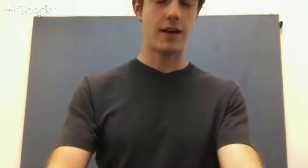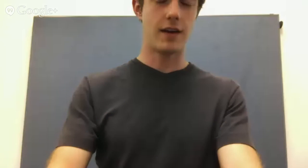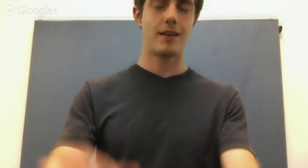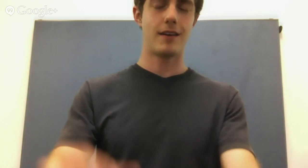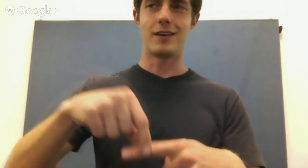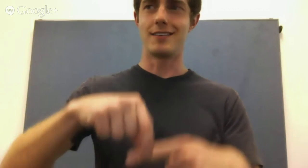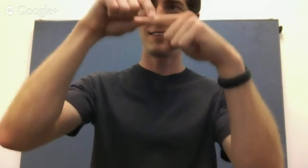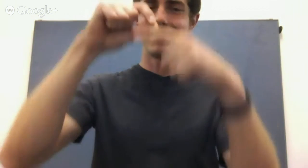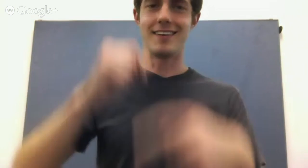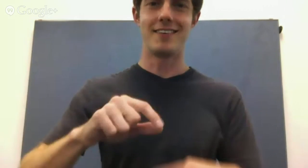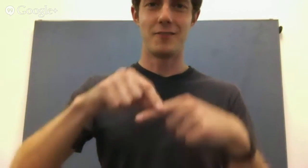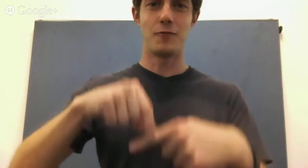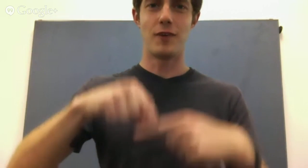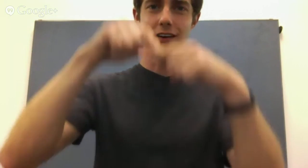Right. Yeah. Rare, like